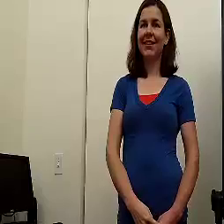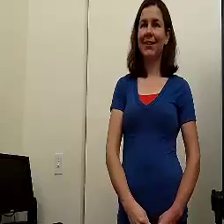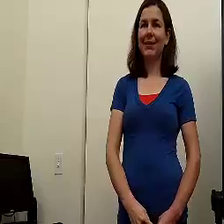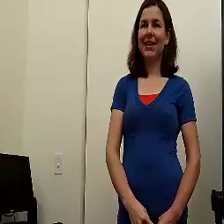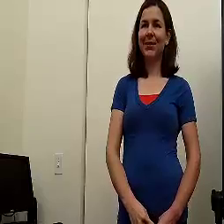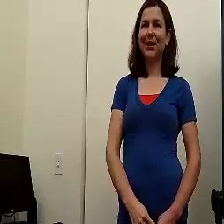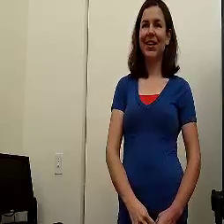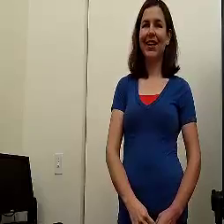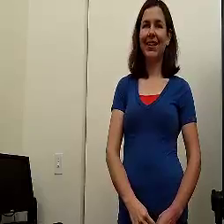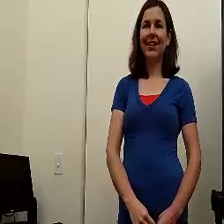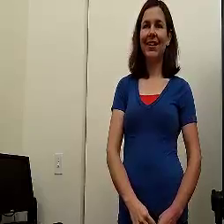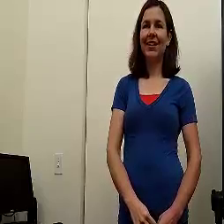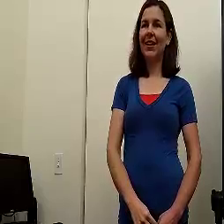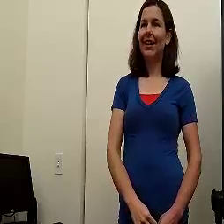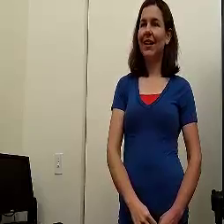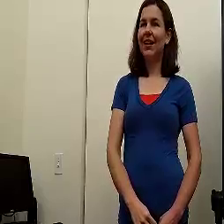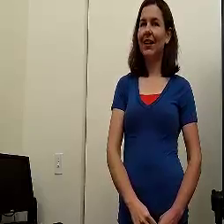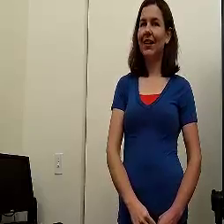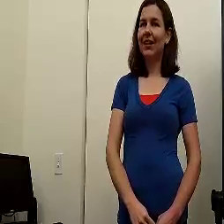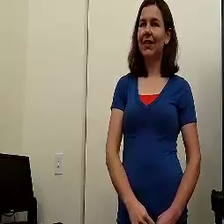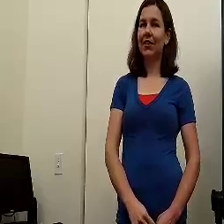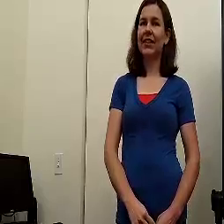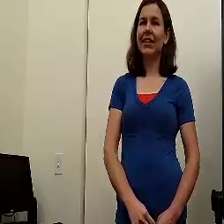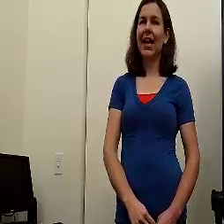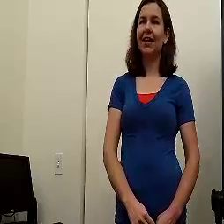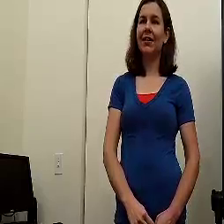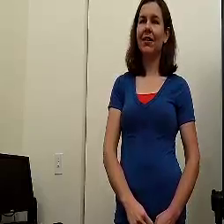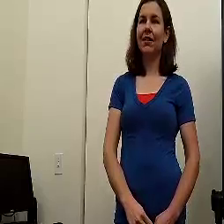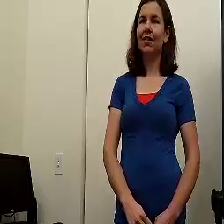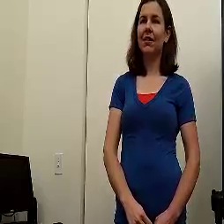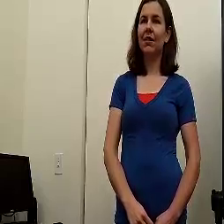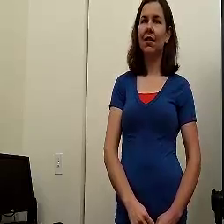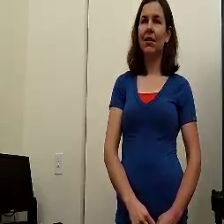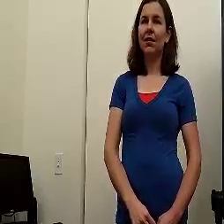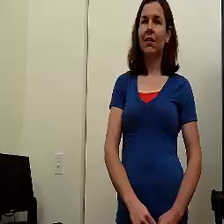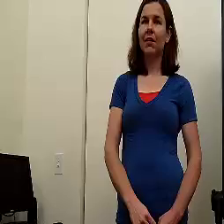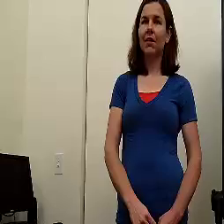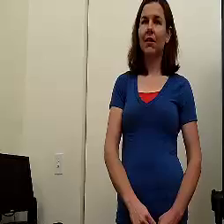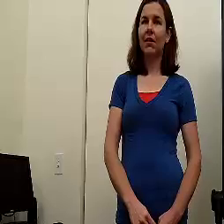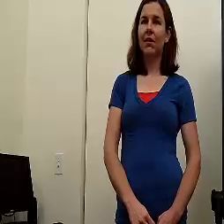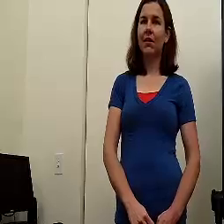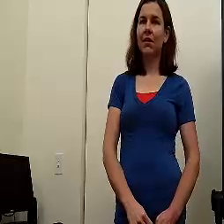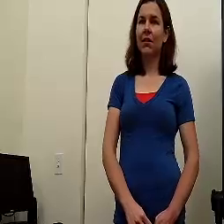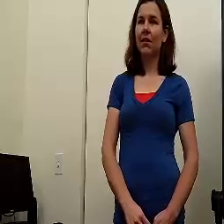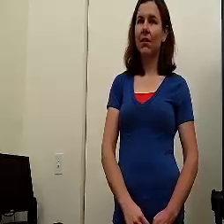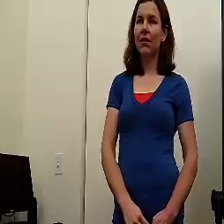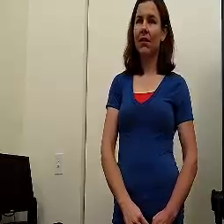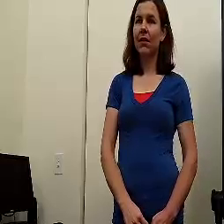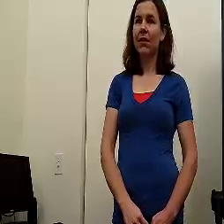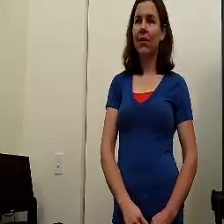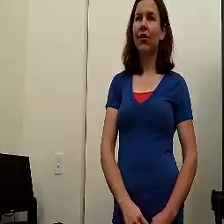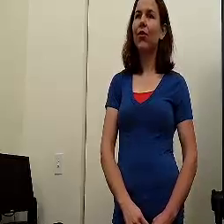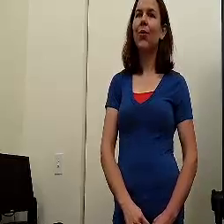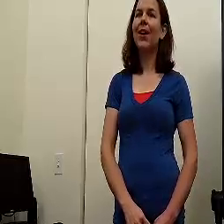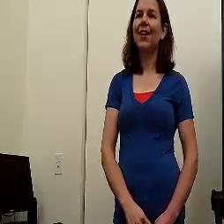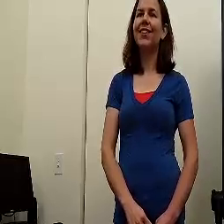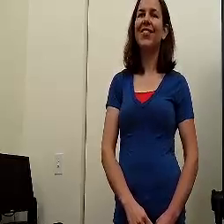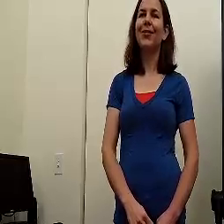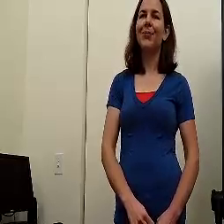Still missing the word, huh? Not the word. No, I Just the have sign. that idea. Right? You don't know what you're